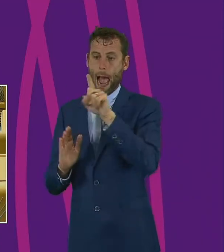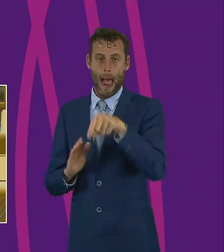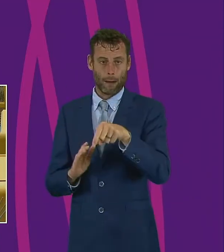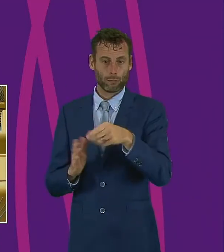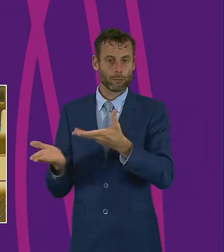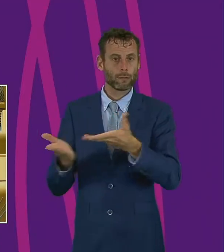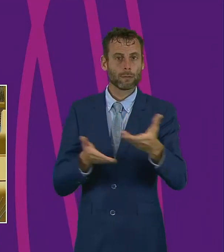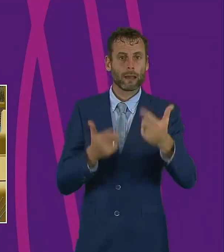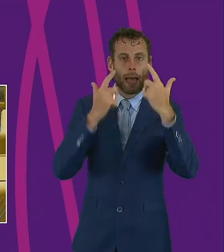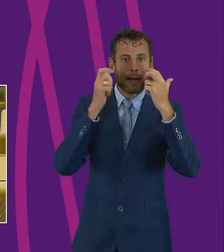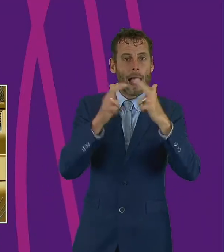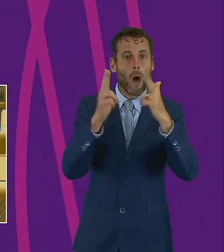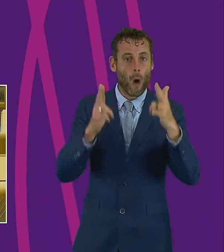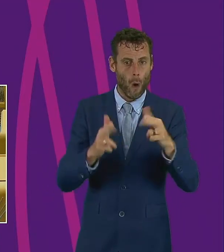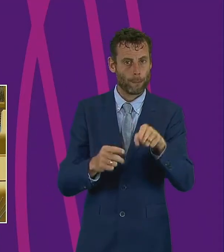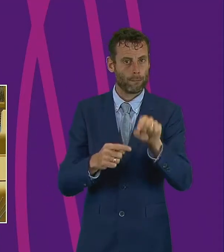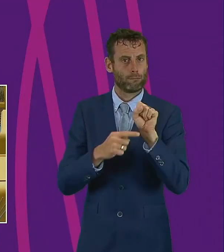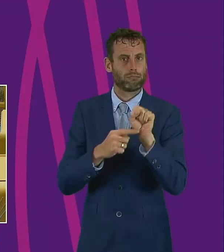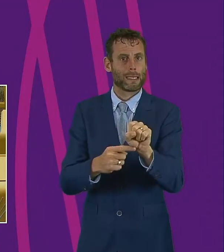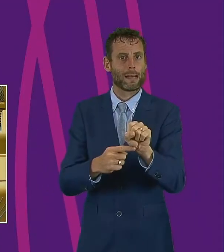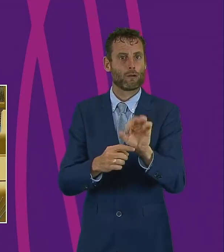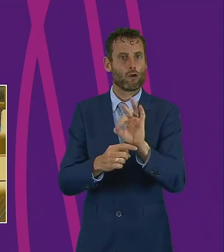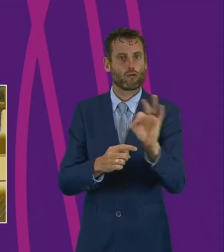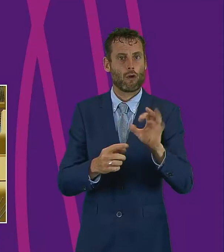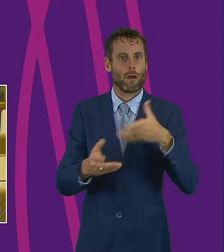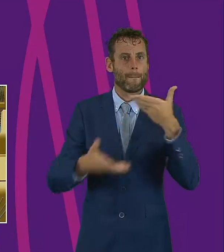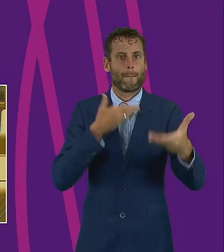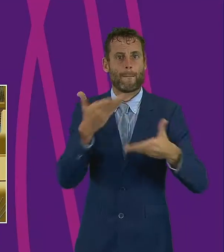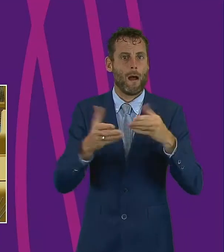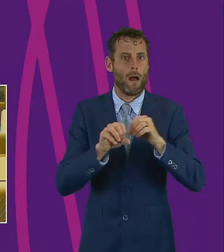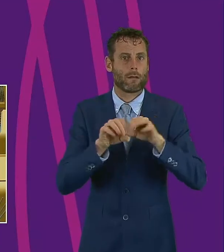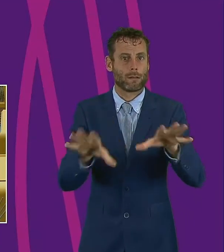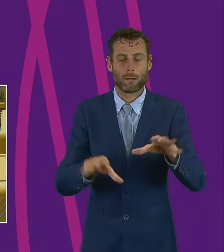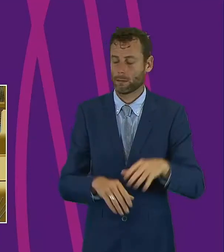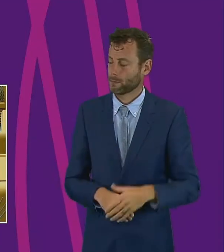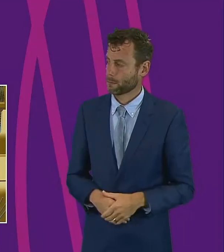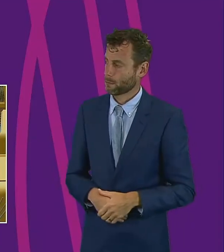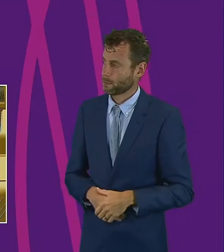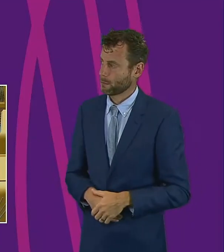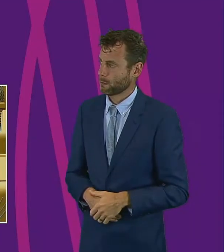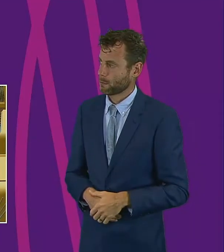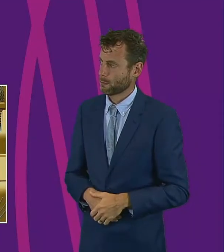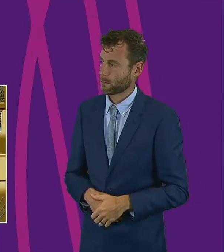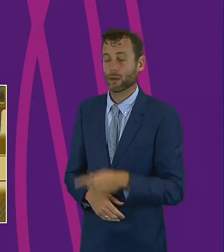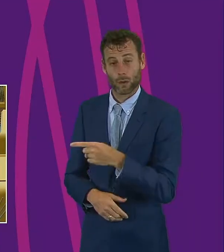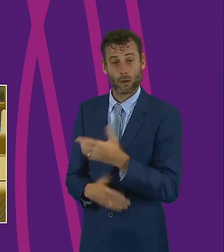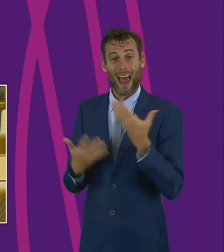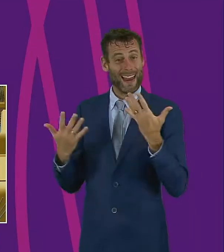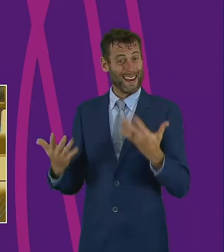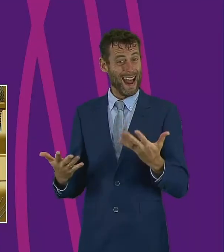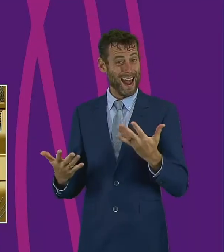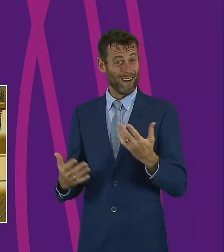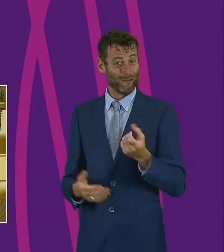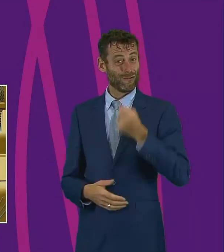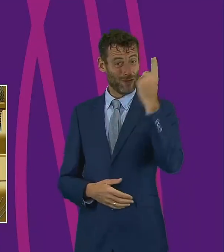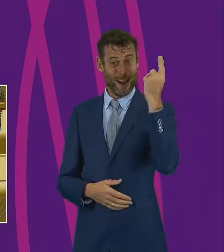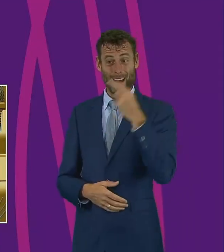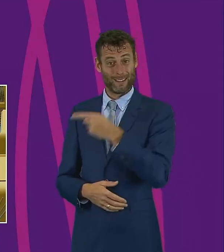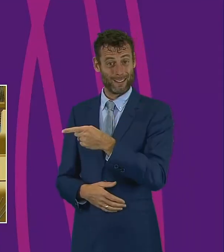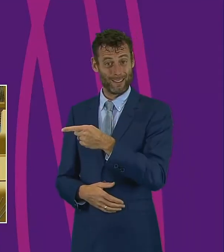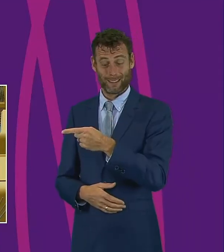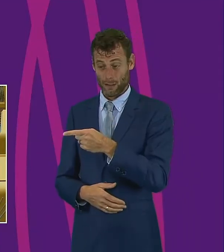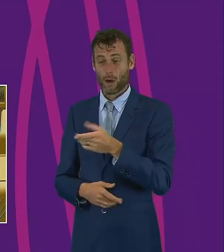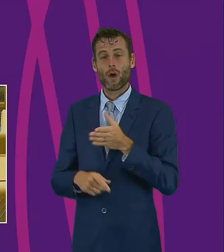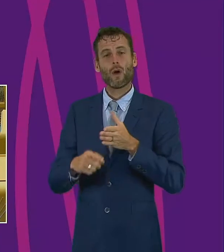care homes. I hope that he will take it in good faith." But now we know, thanks to a Sunday